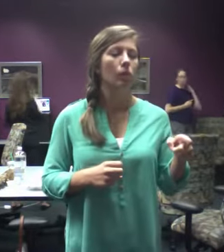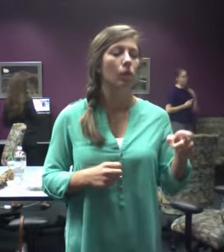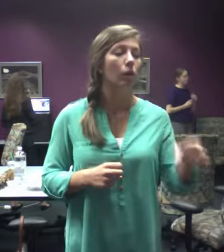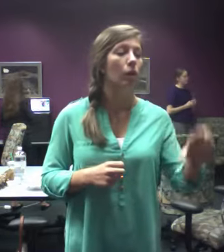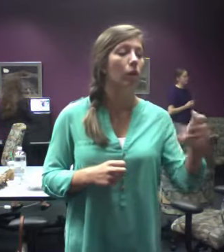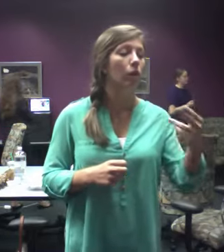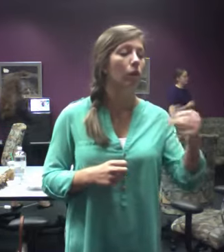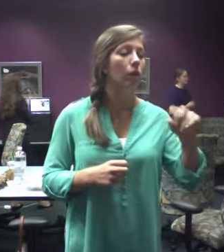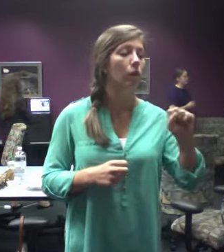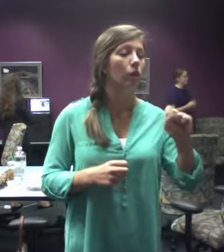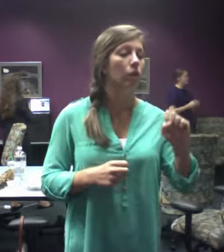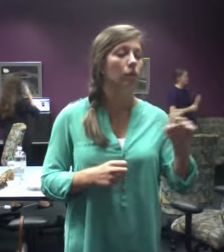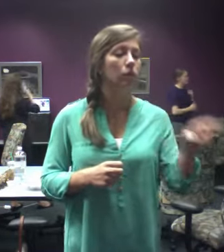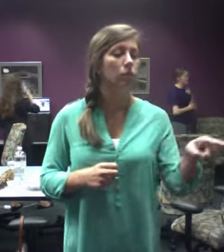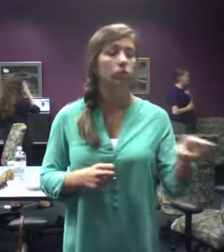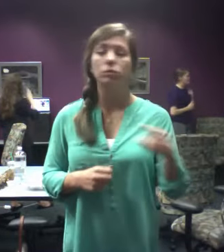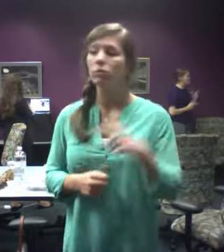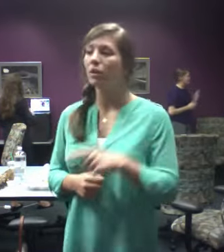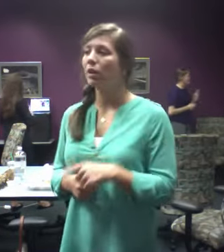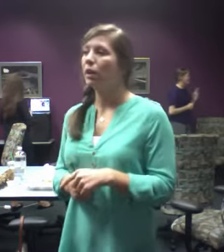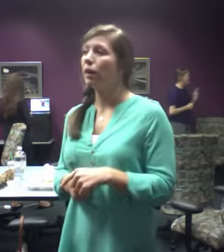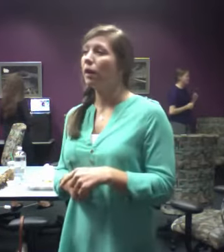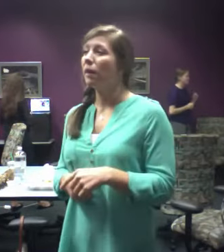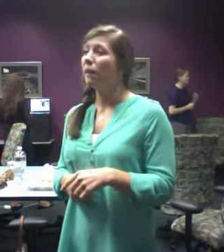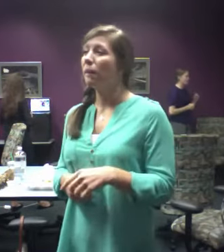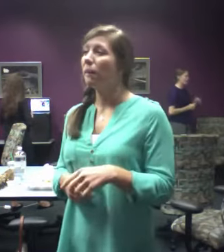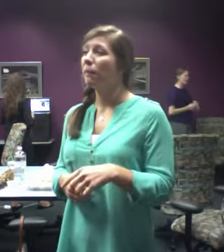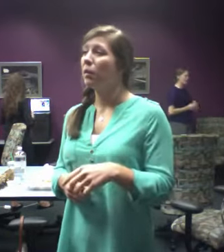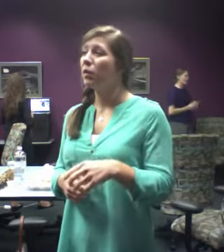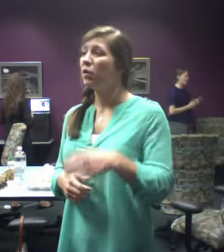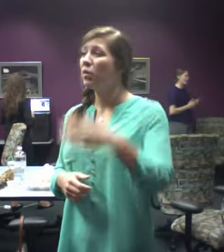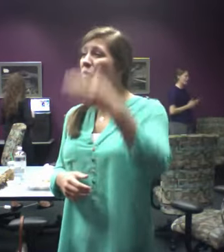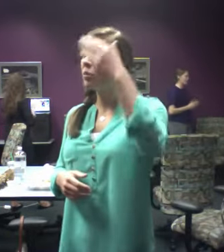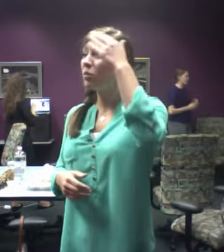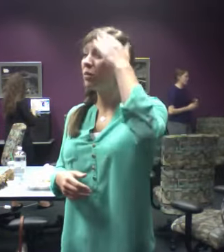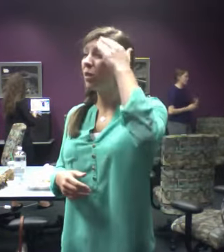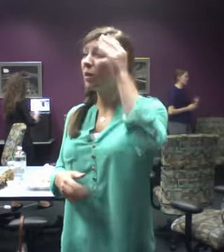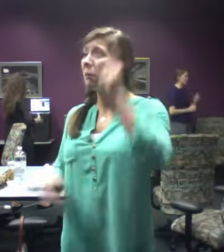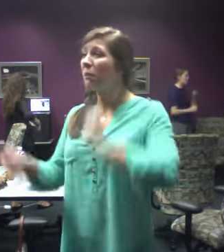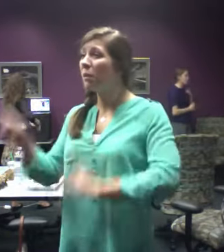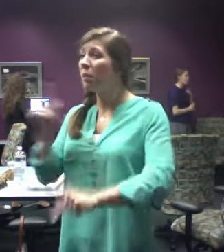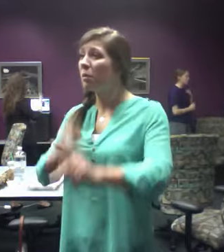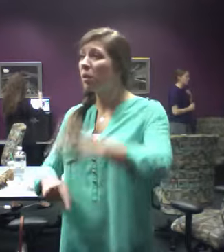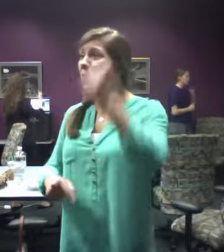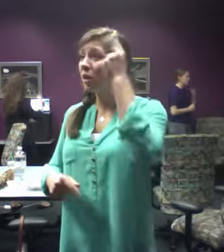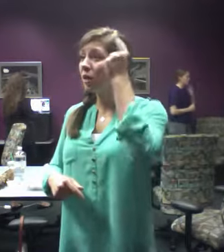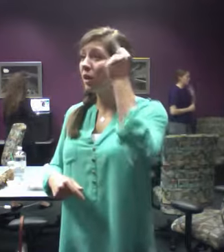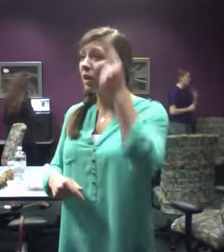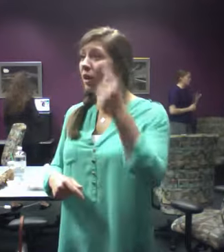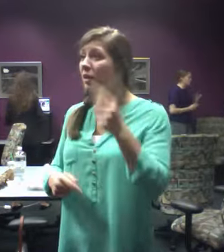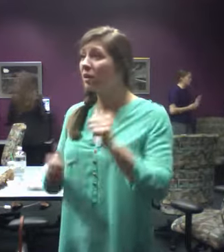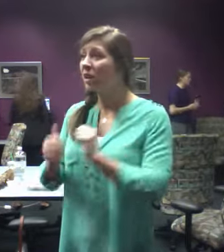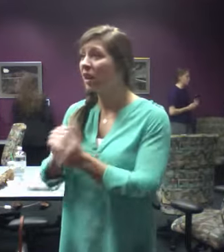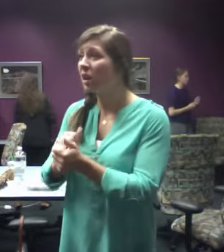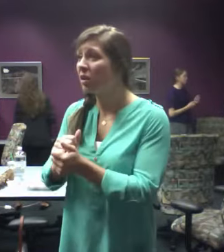to fire the cannons. No. Tell you what, it was the size of the